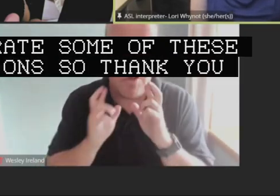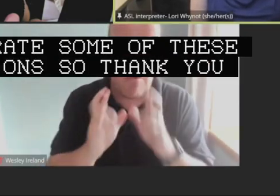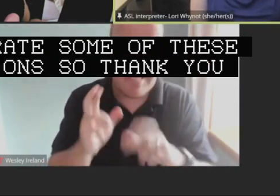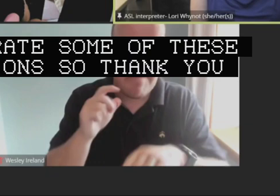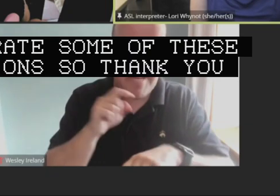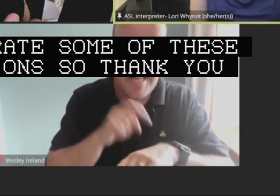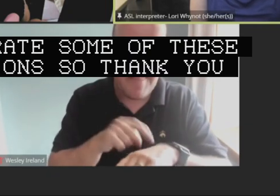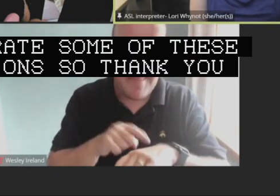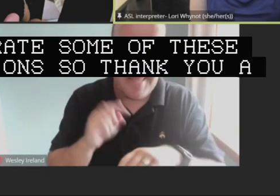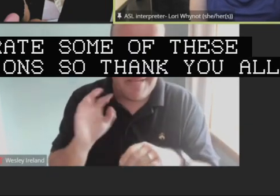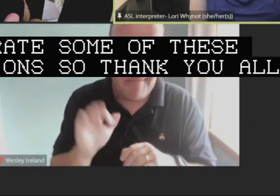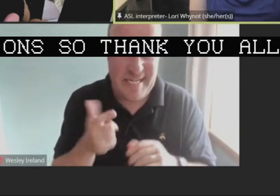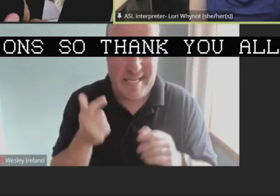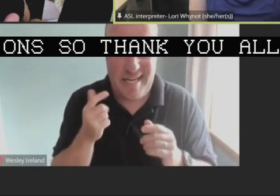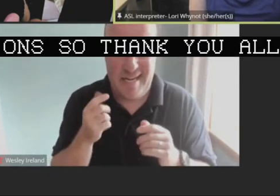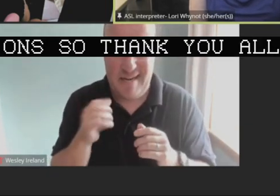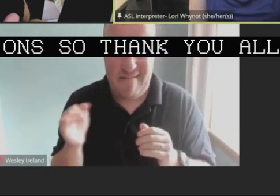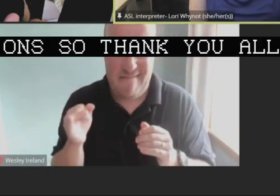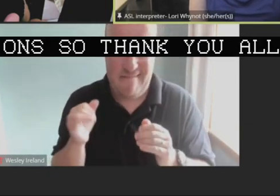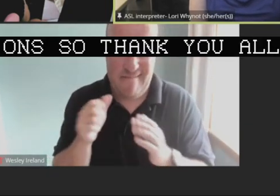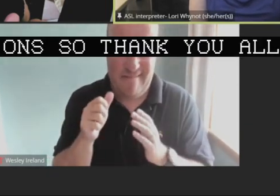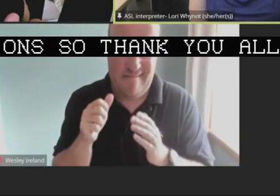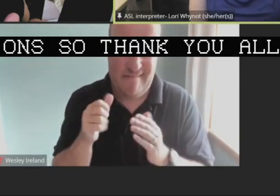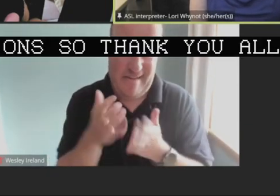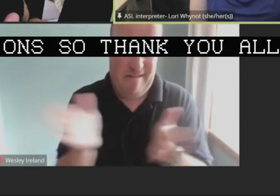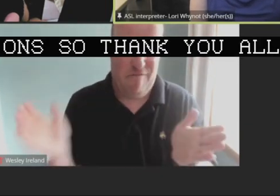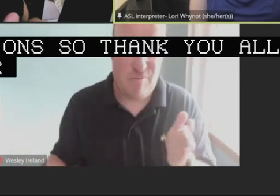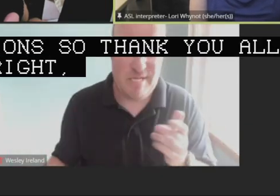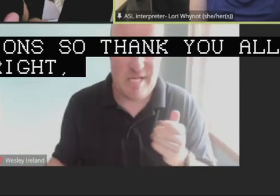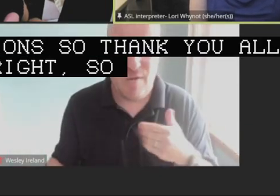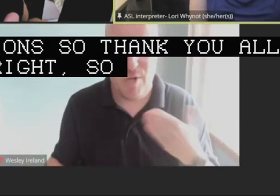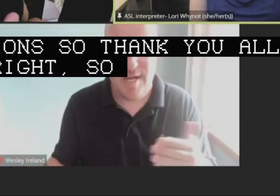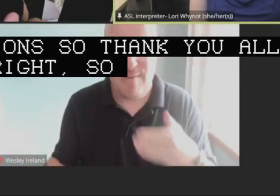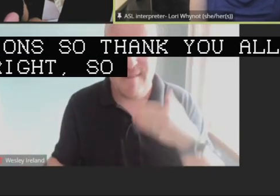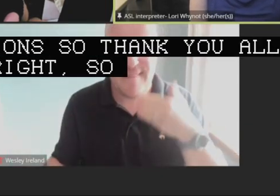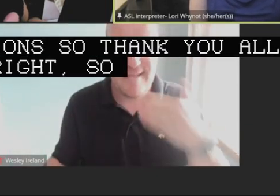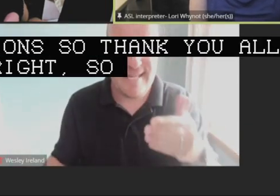All right. So hopefully then